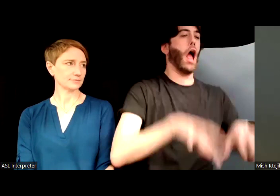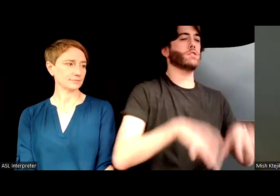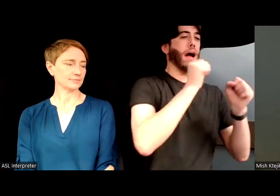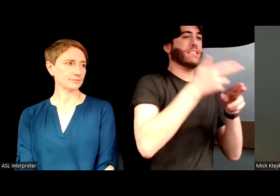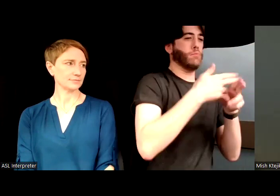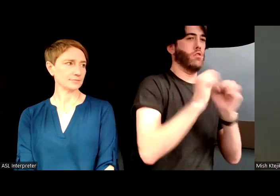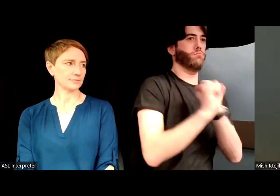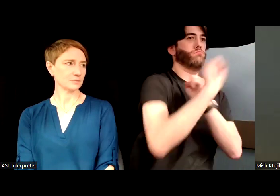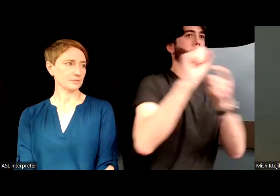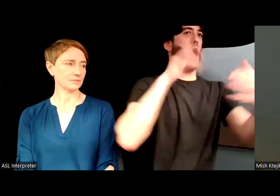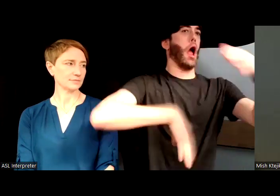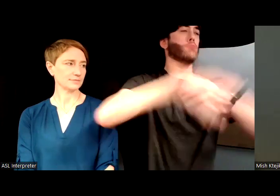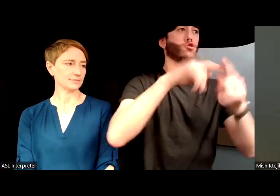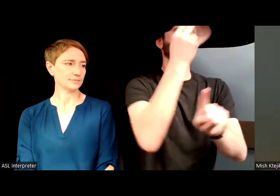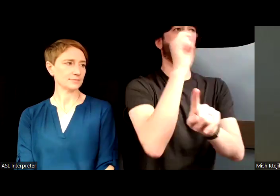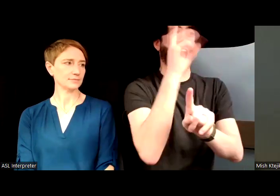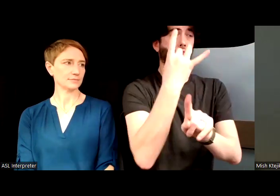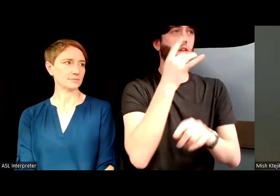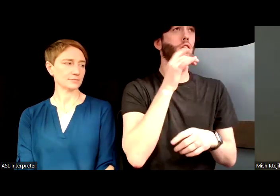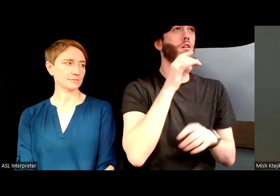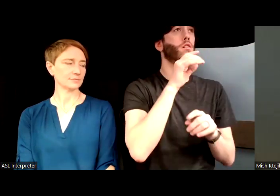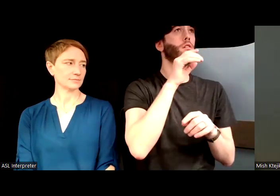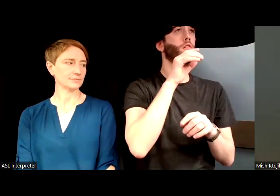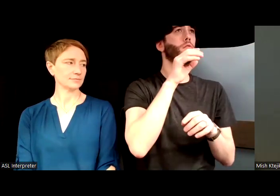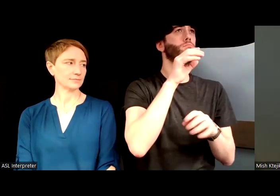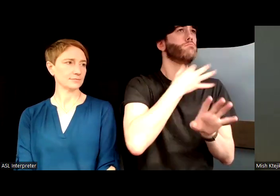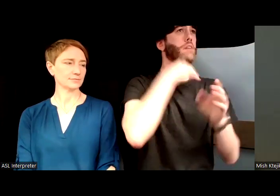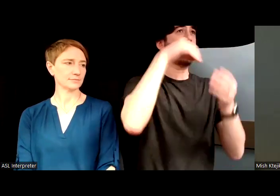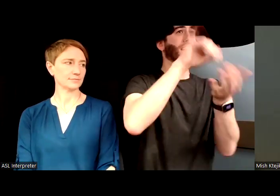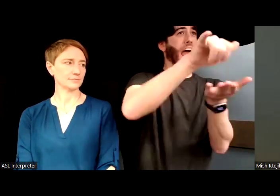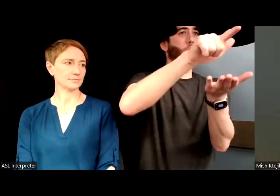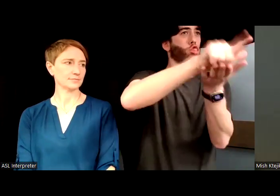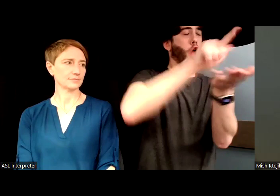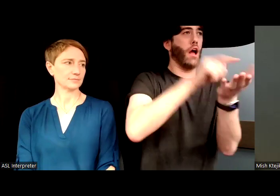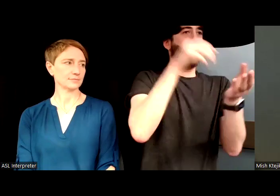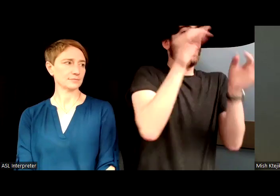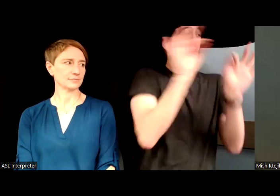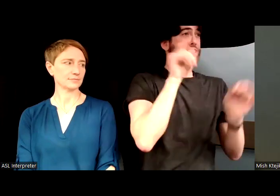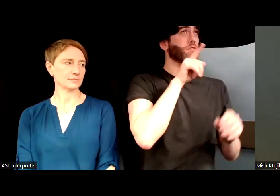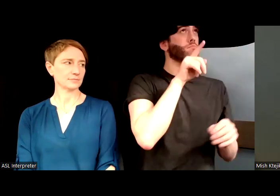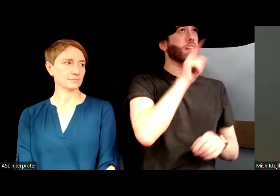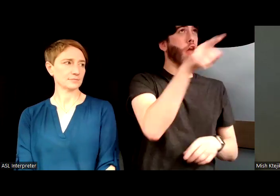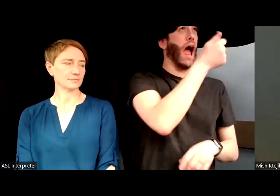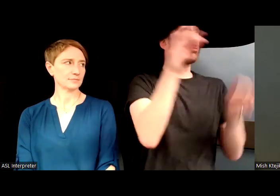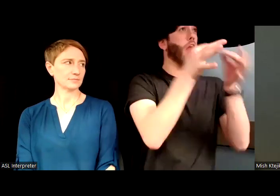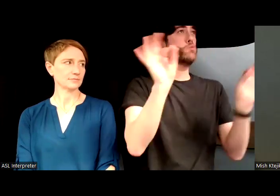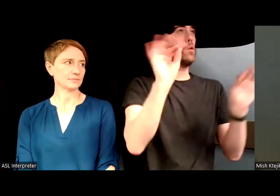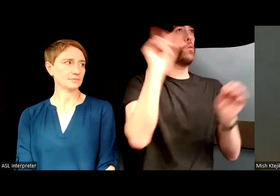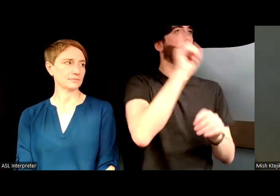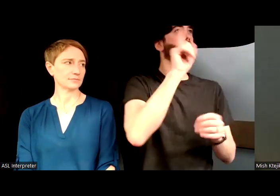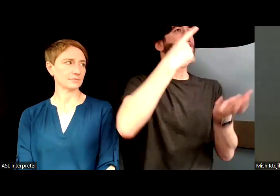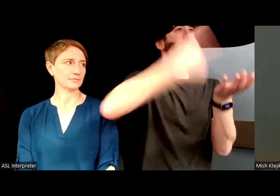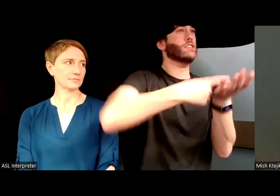with the extension, or we adopted a temporary extension until the 8th, I'm curious, does the law allow